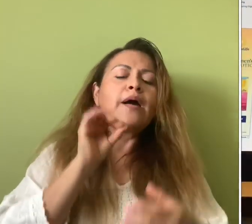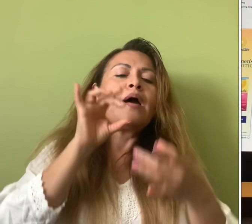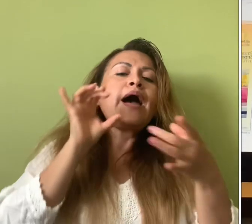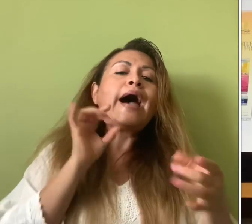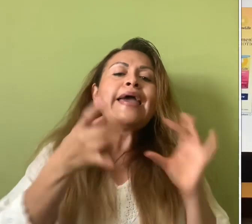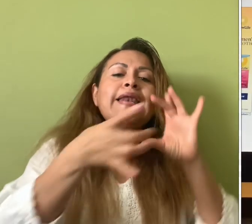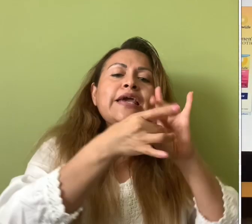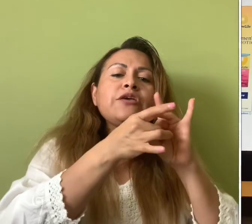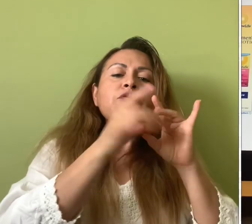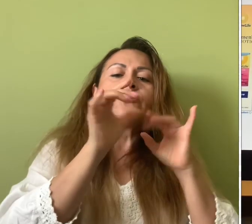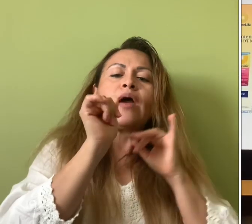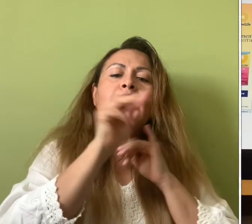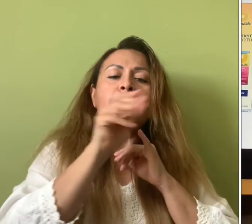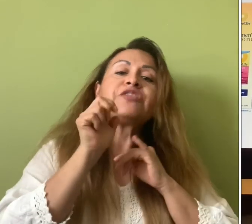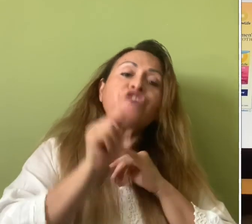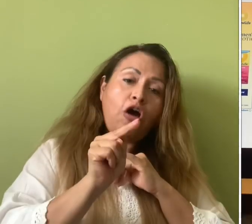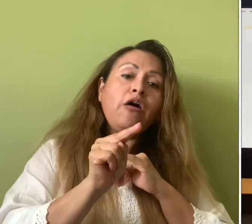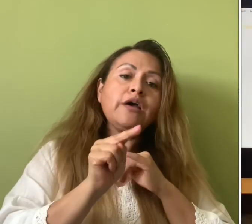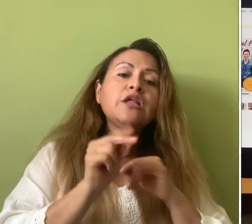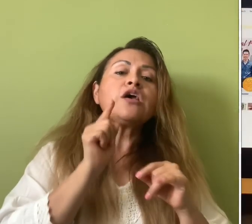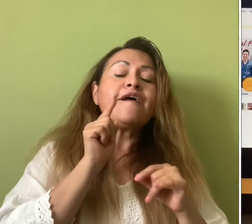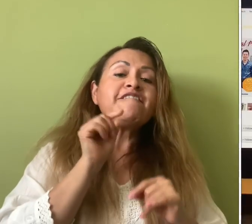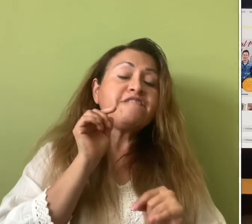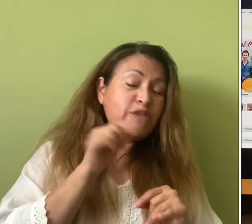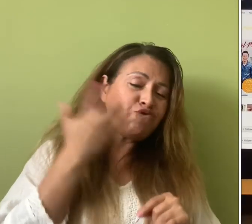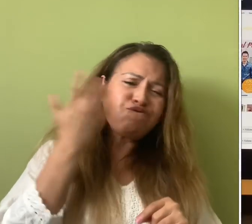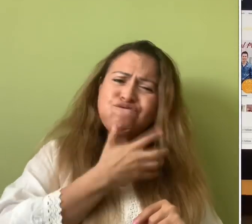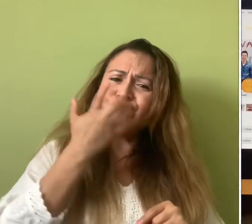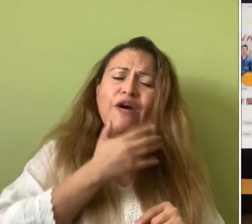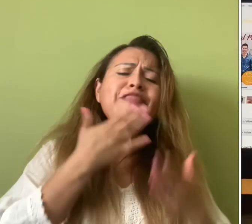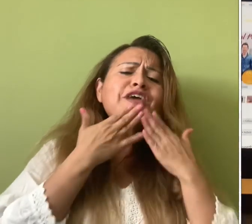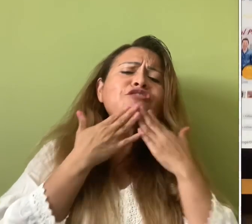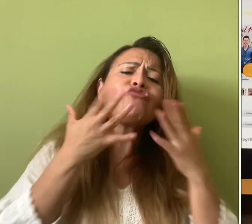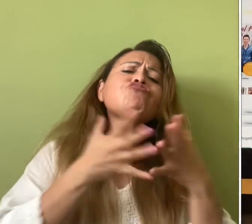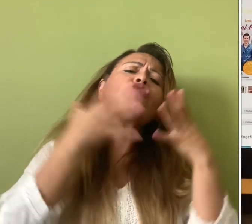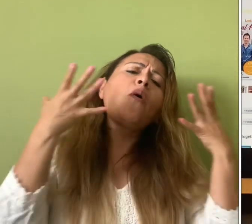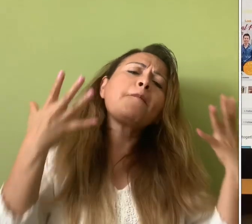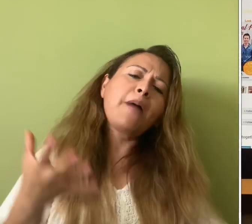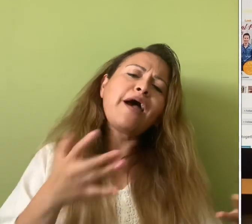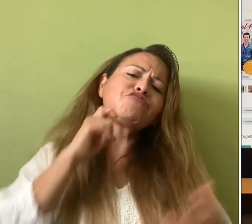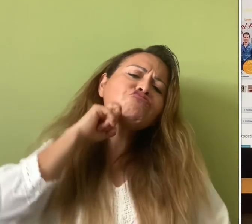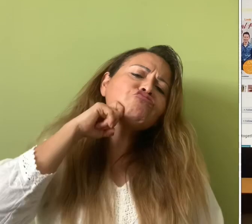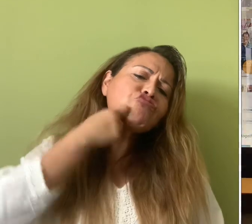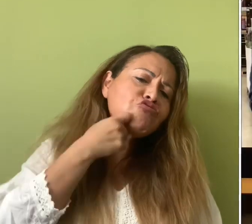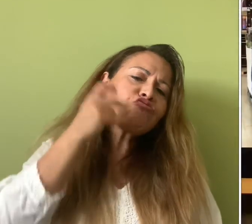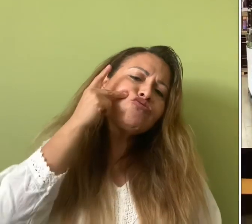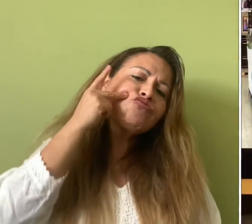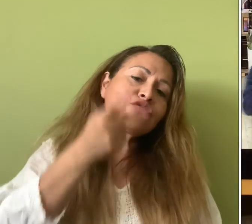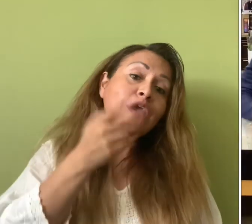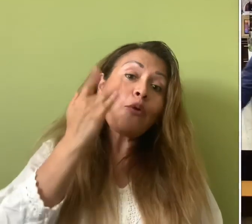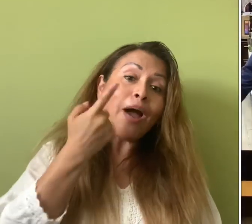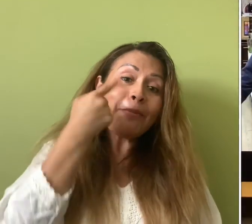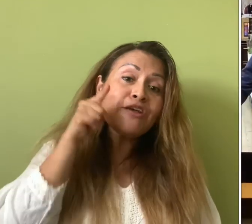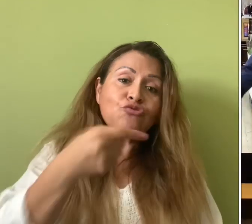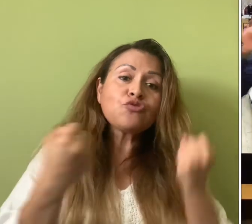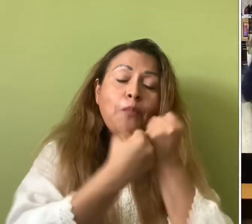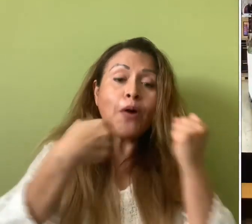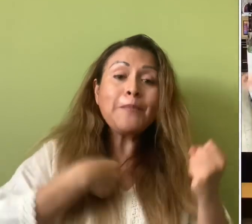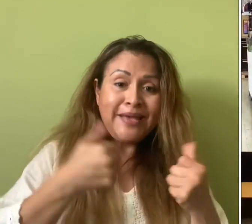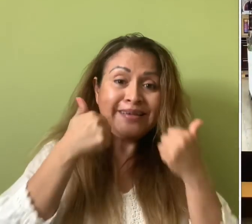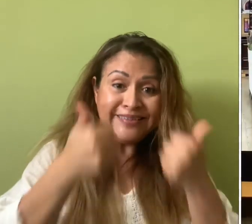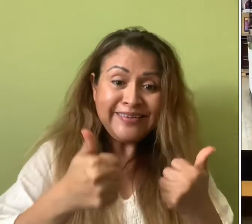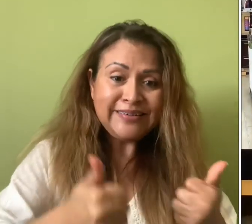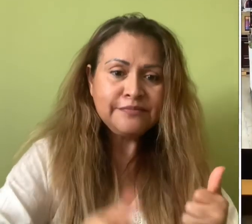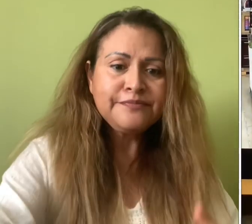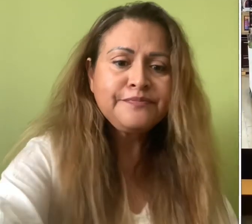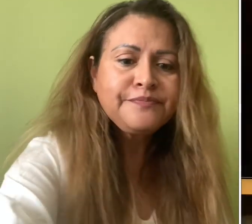800 5-star ratings now, which is unbelievable. So thank you so much. This is so cool to see, and it's all because of you, baby. Do